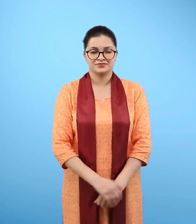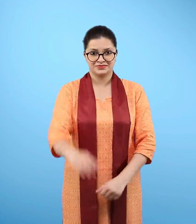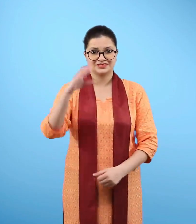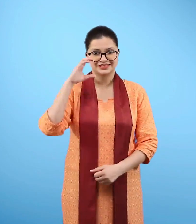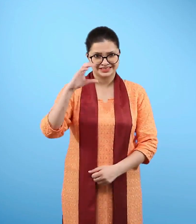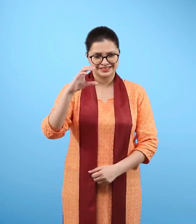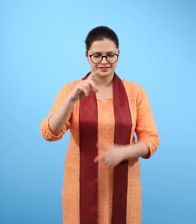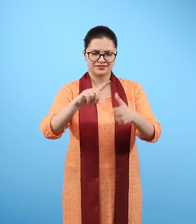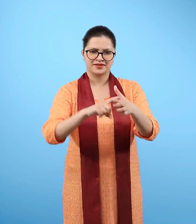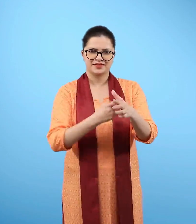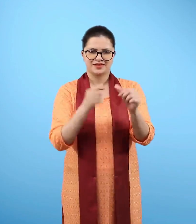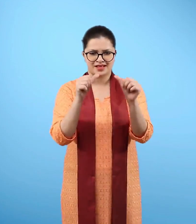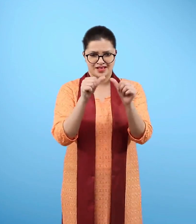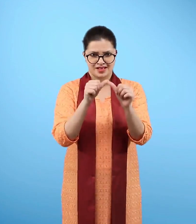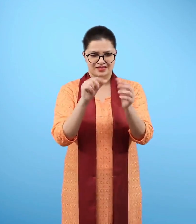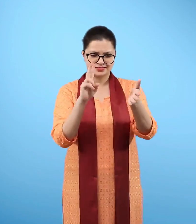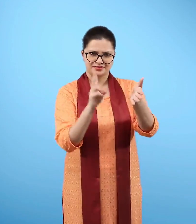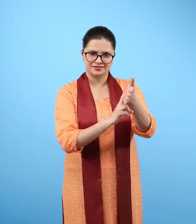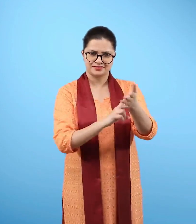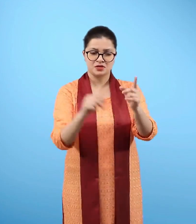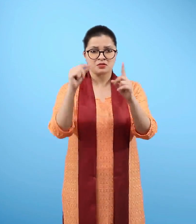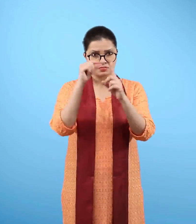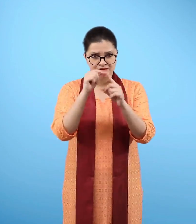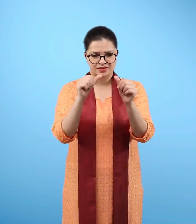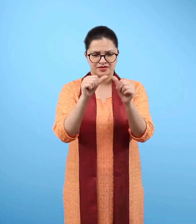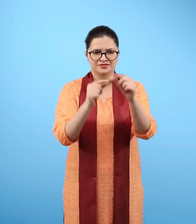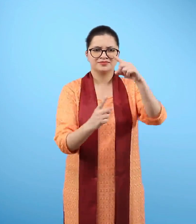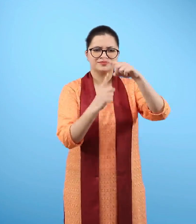Or C. Janpath and Rajpath.